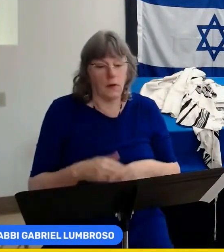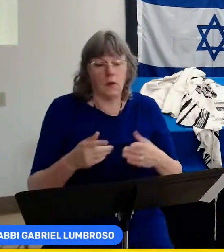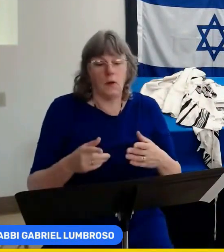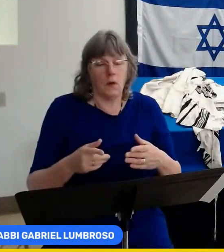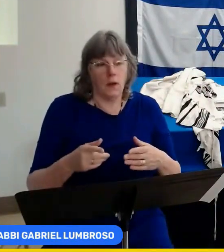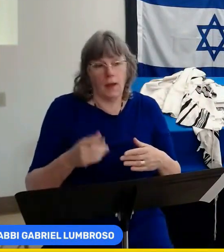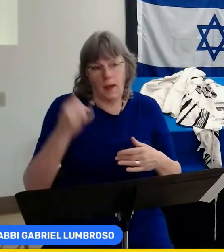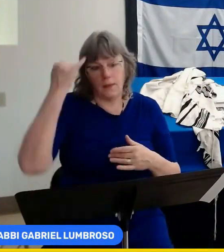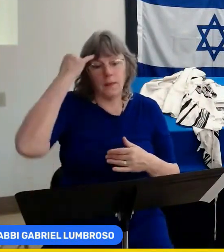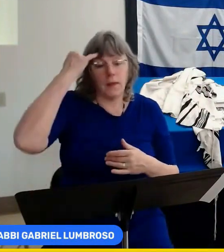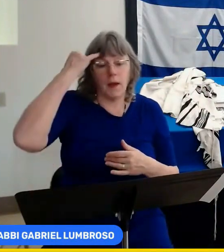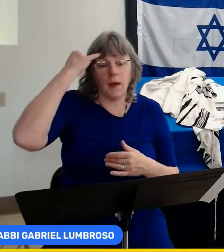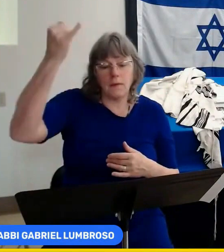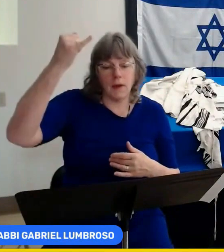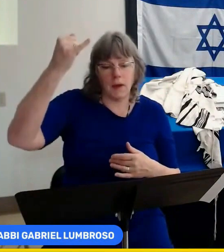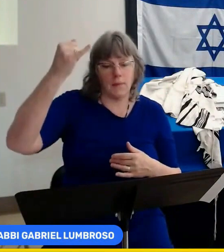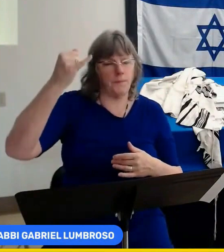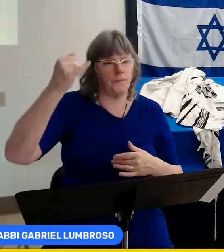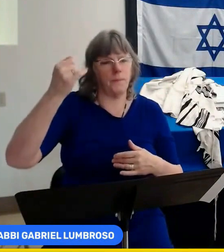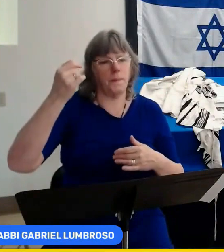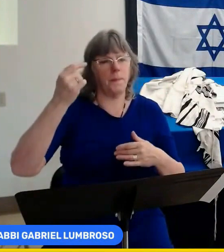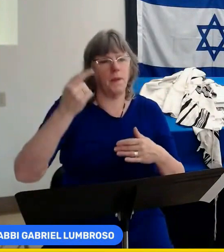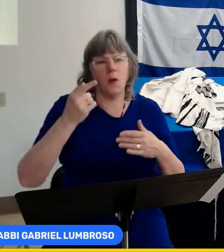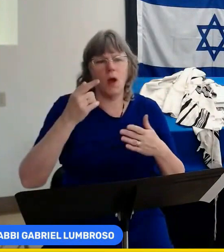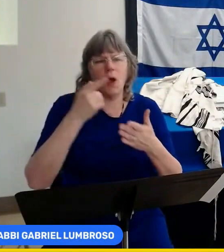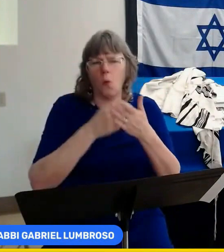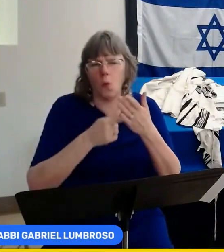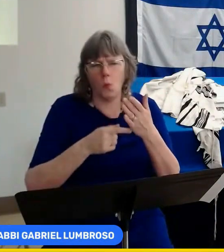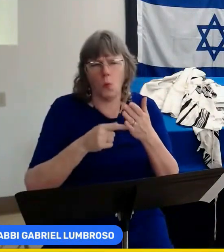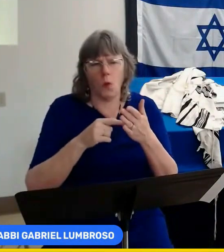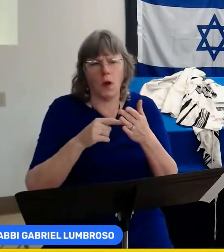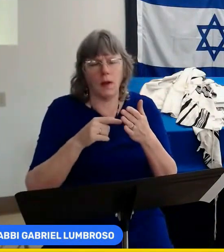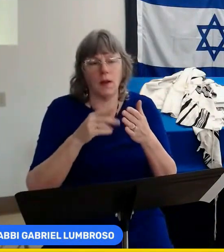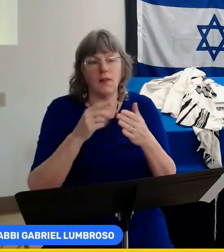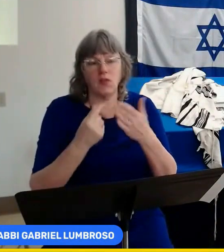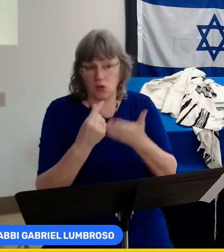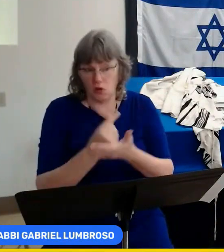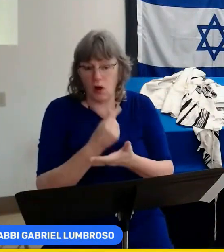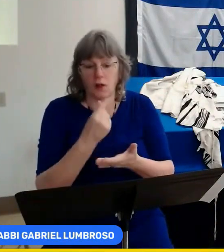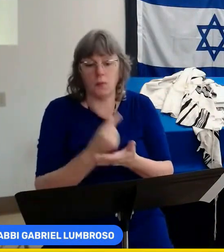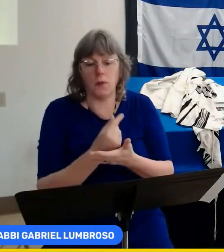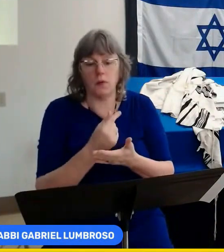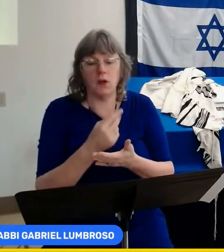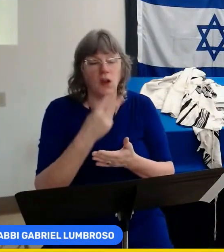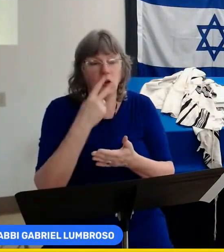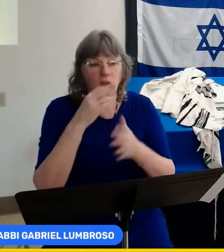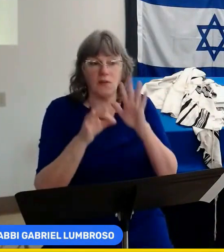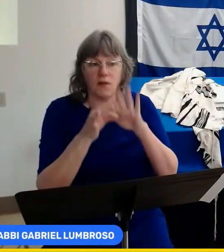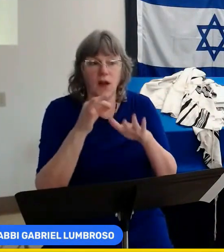The concept of what the gospel is,